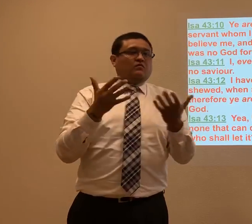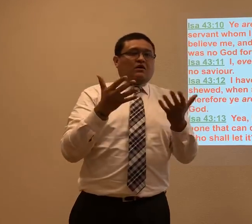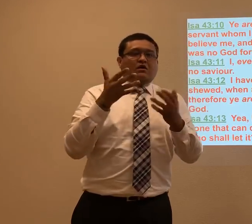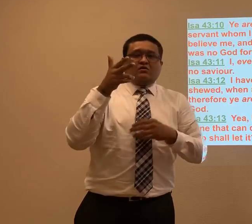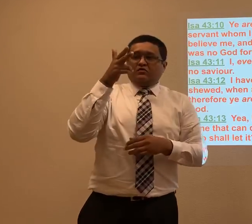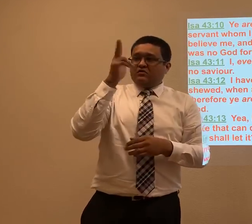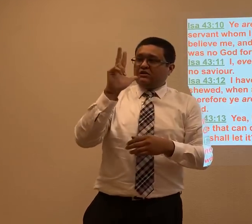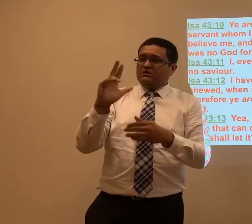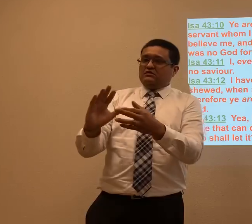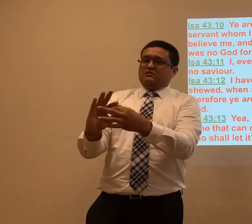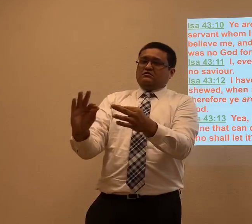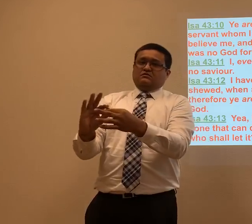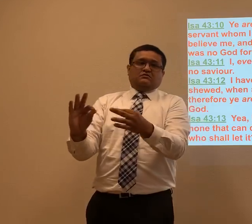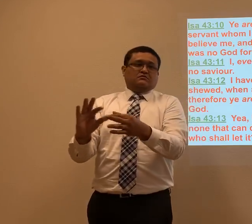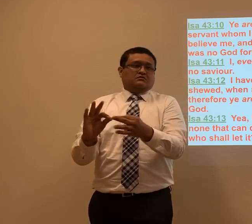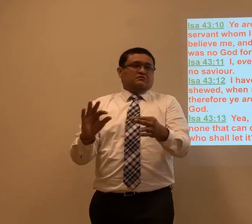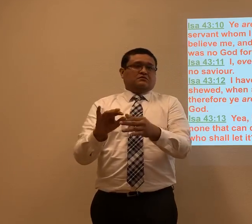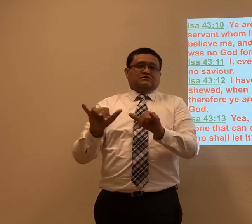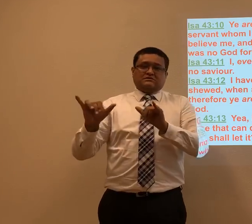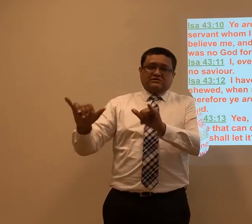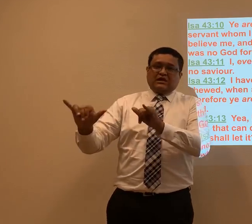I don't believe in a Trinitarian doctrine.